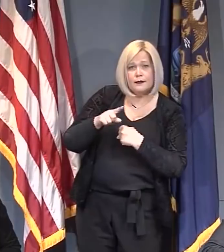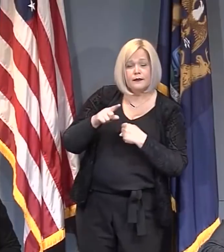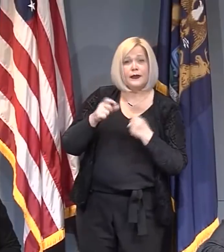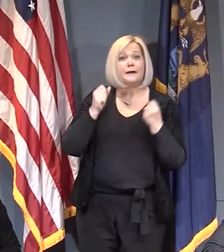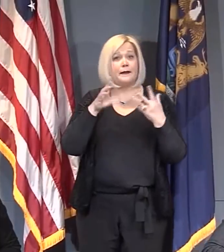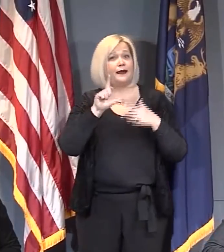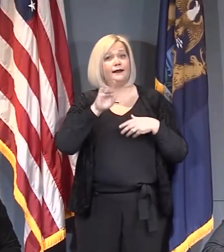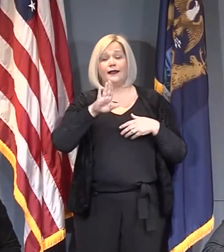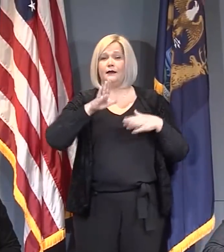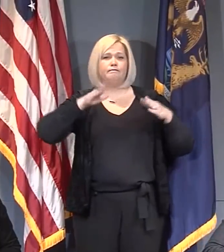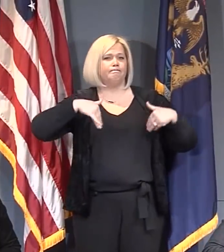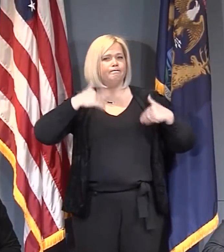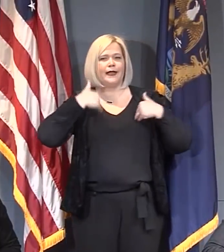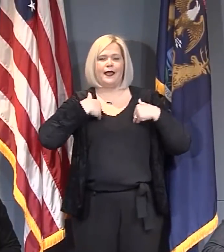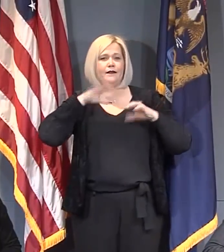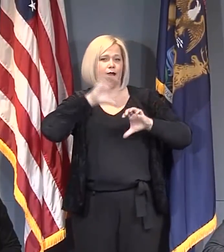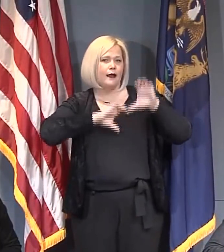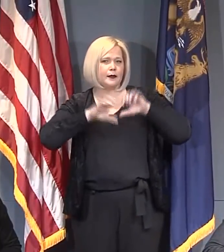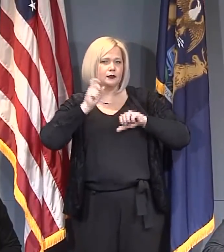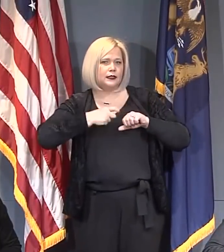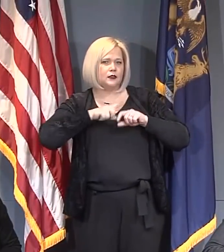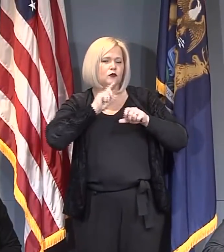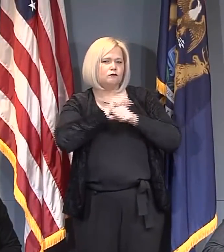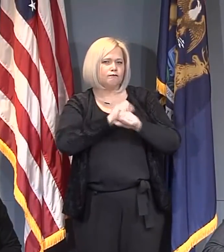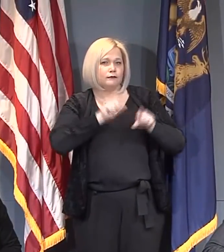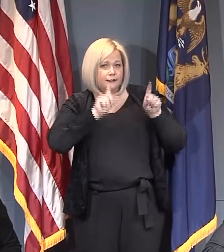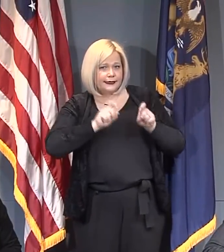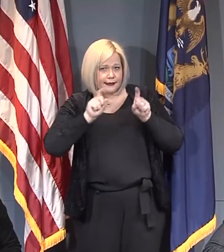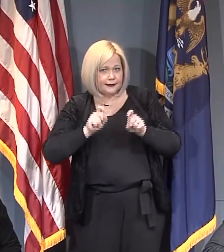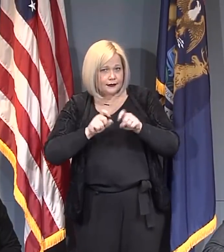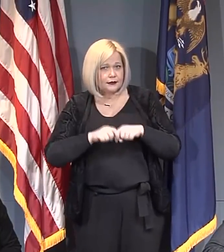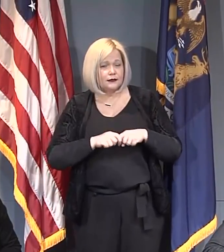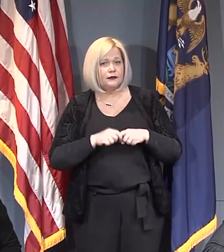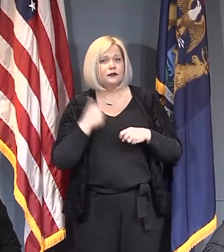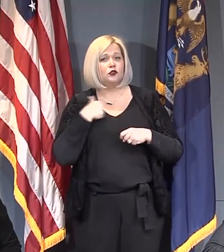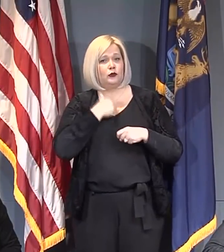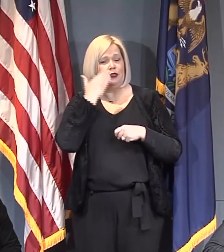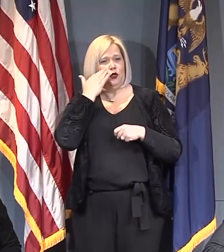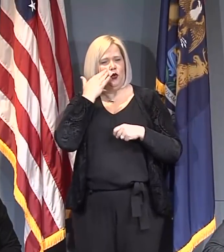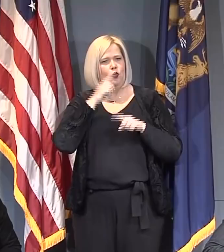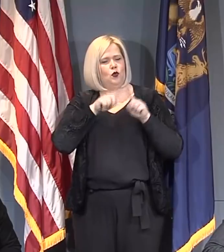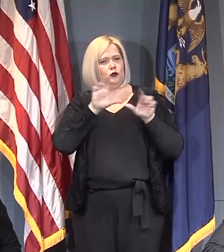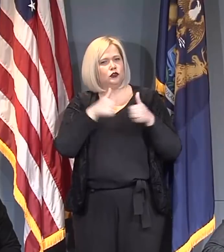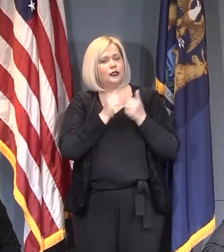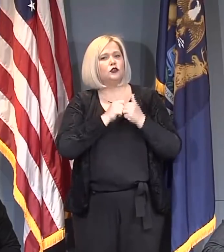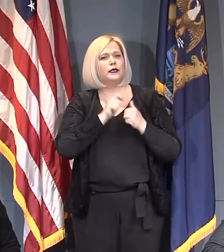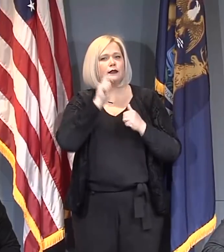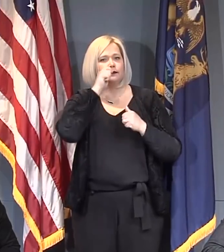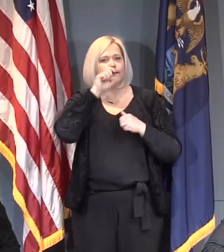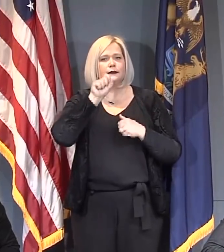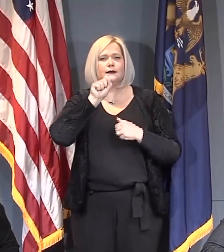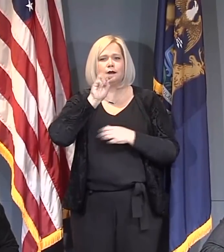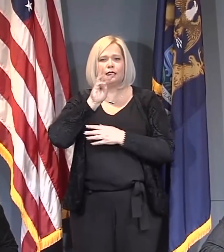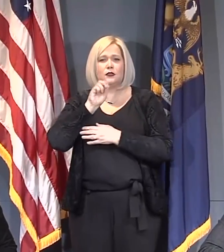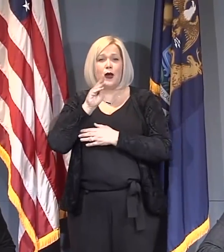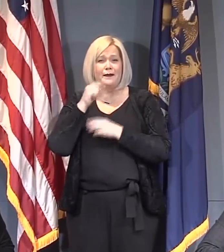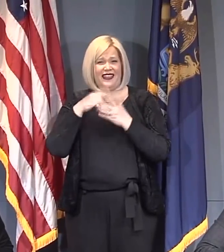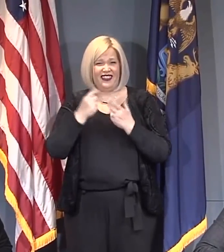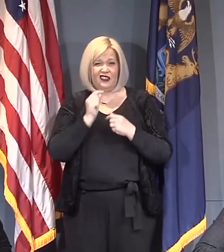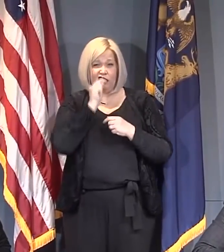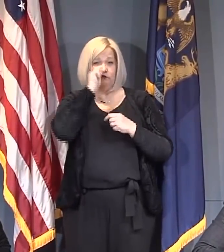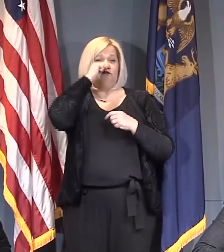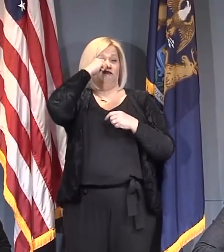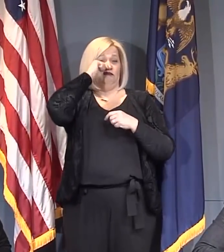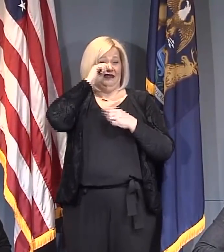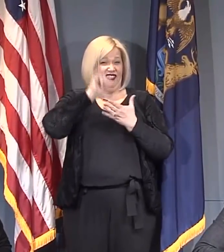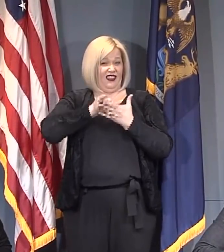that don't have the reagents they need to be able to actually do the test. We know that there are challenges with swabs, like literally the thing that goes in your nose to